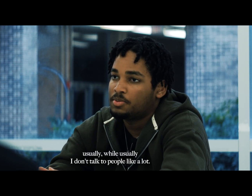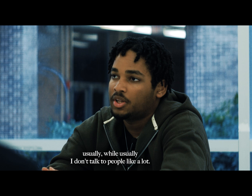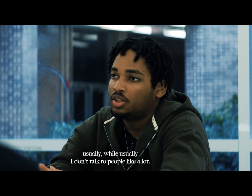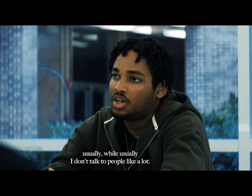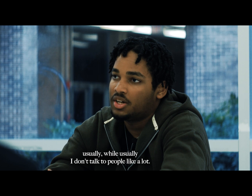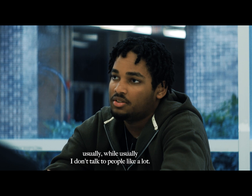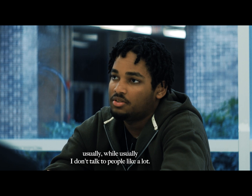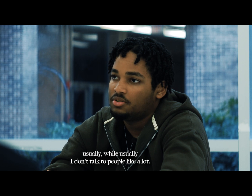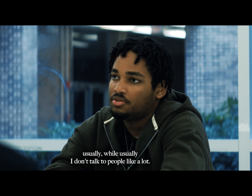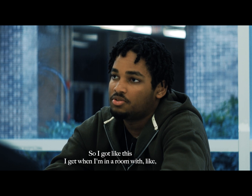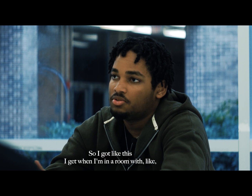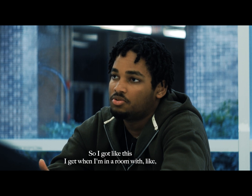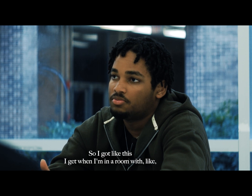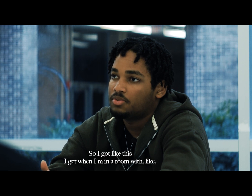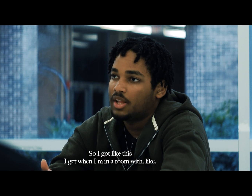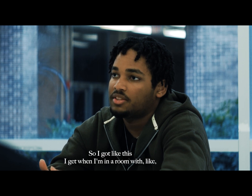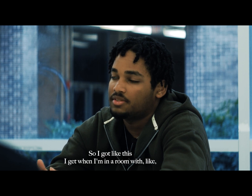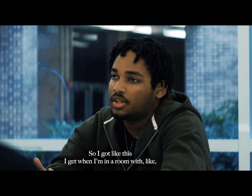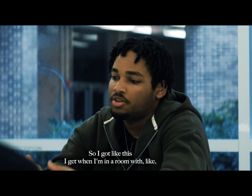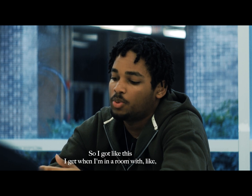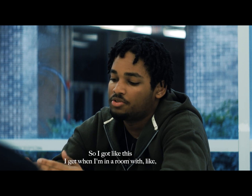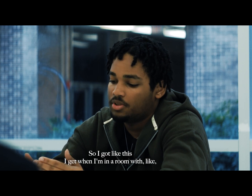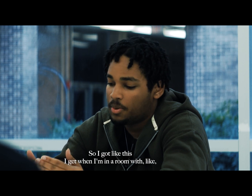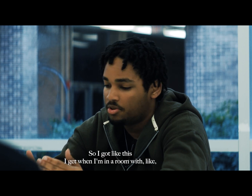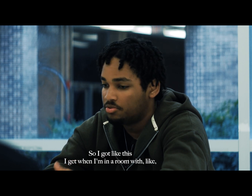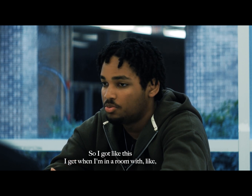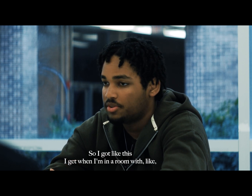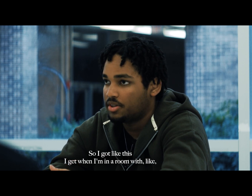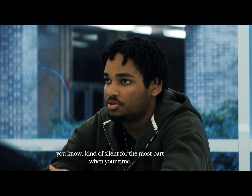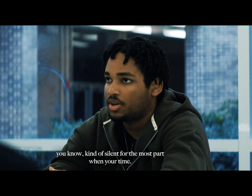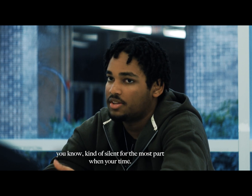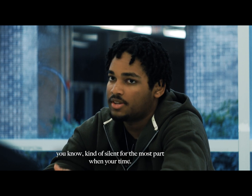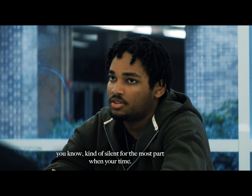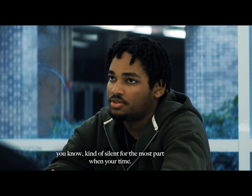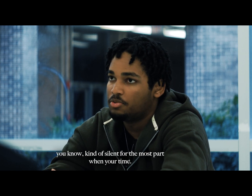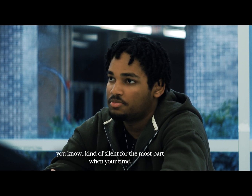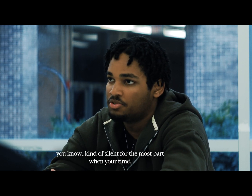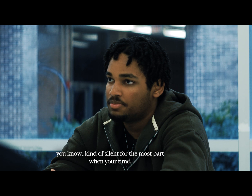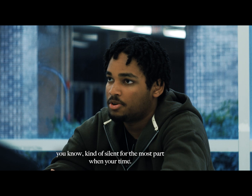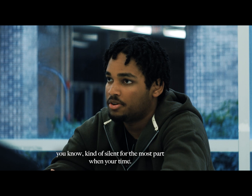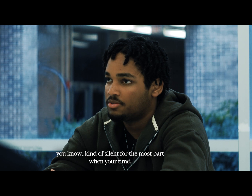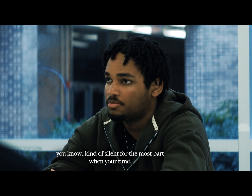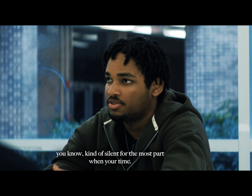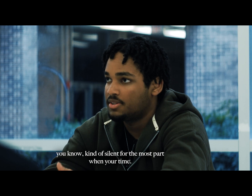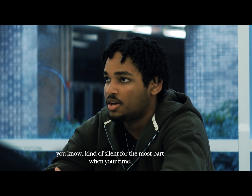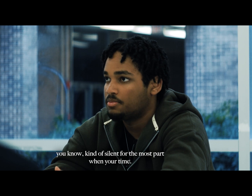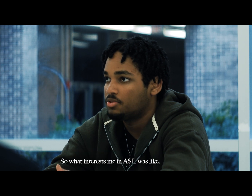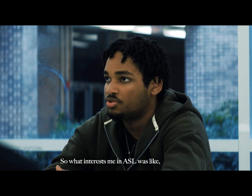people a lot. So I like this. I like it when I'm in a room where it's kind of silent most of the time.